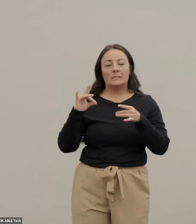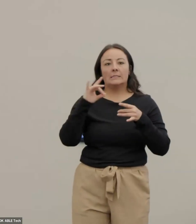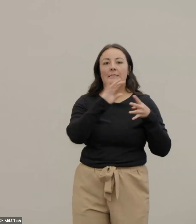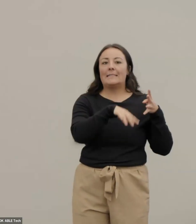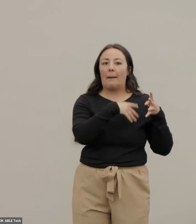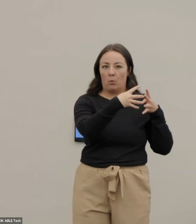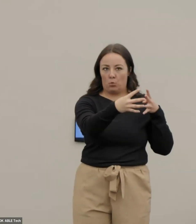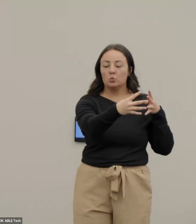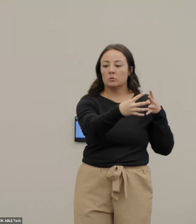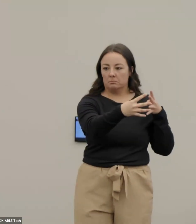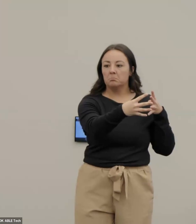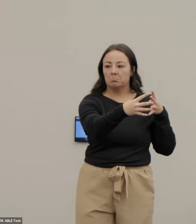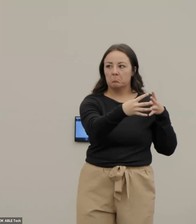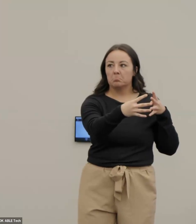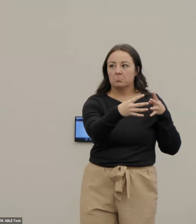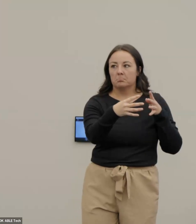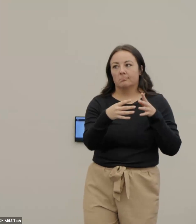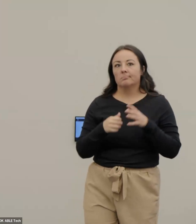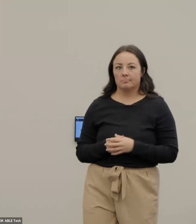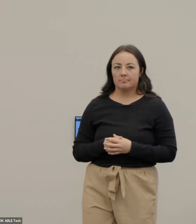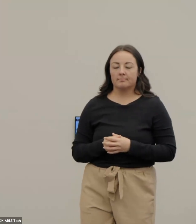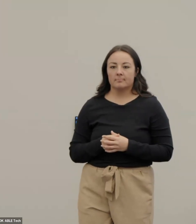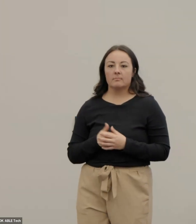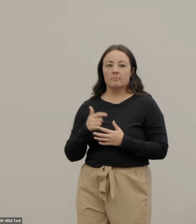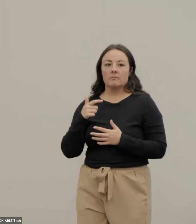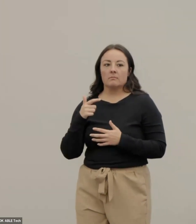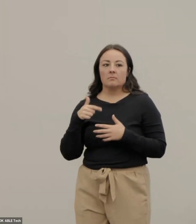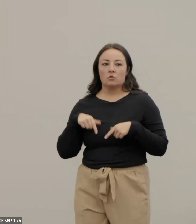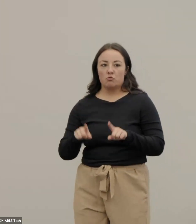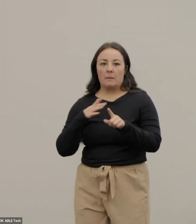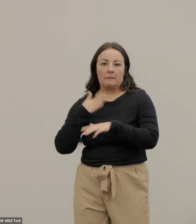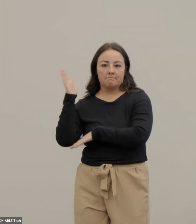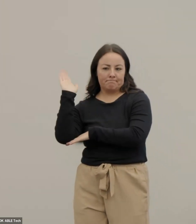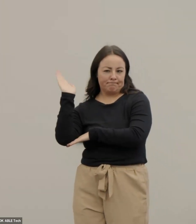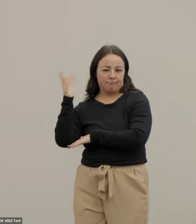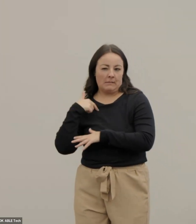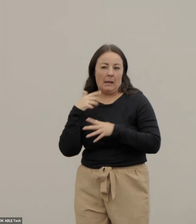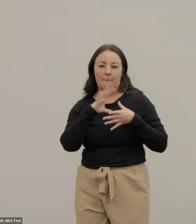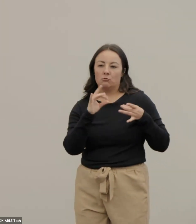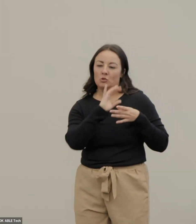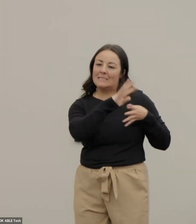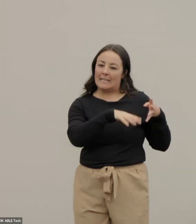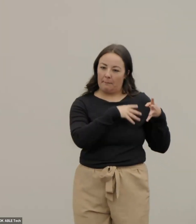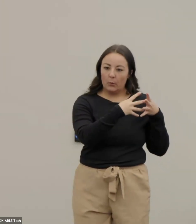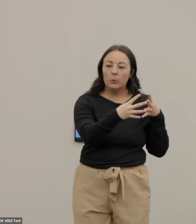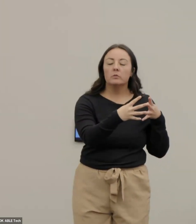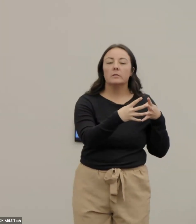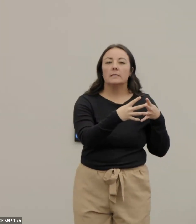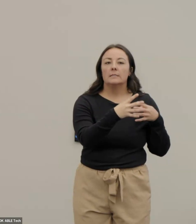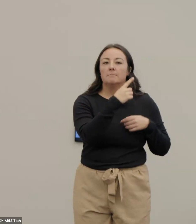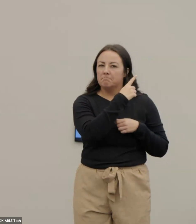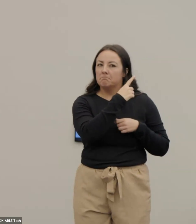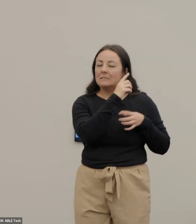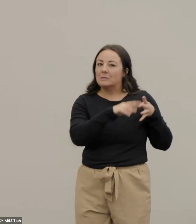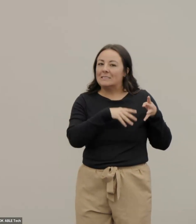tables, right, in my talk. You know, this was a table that I created that